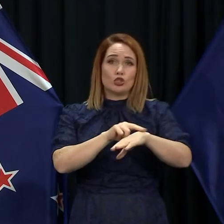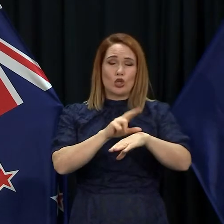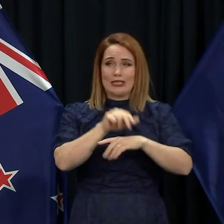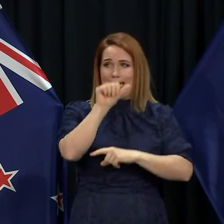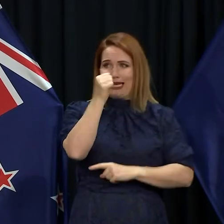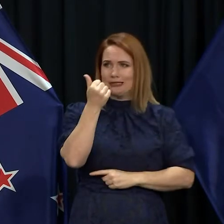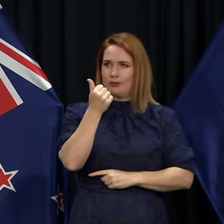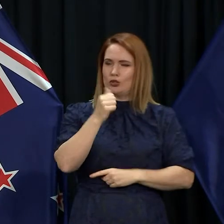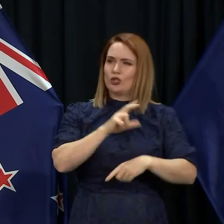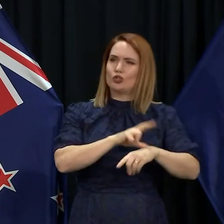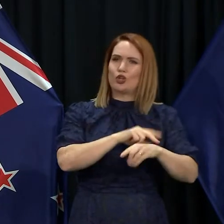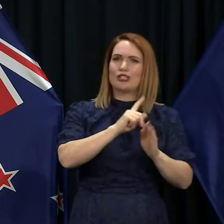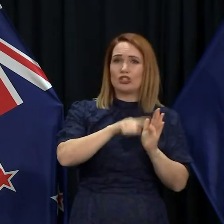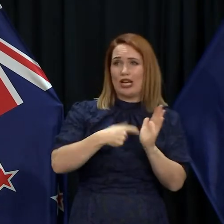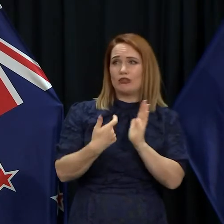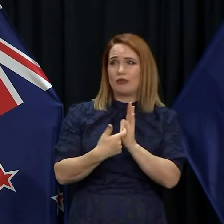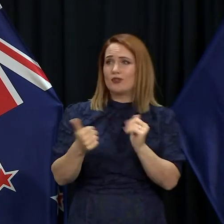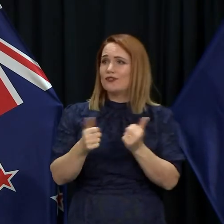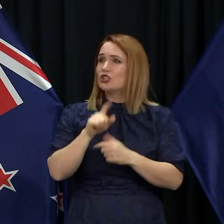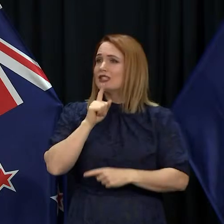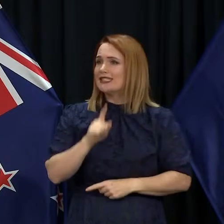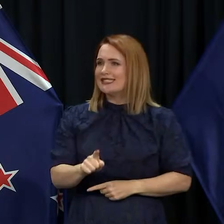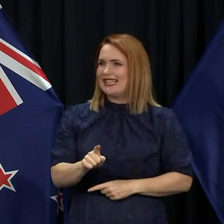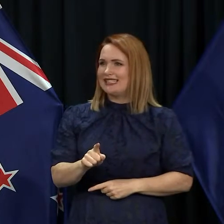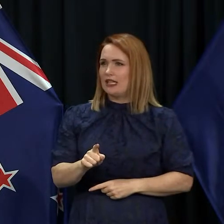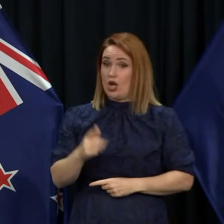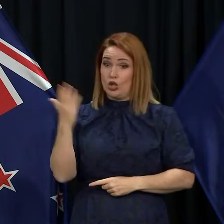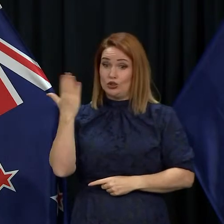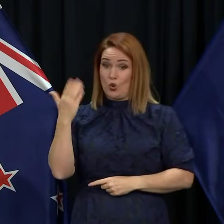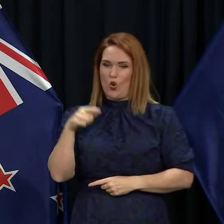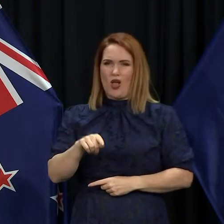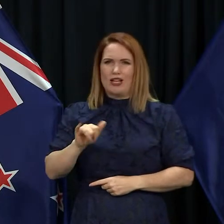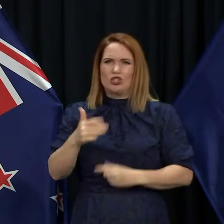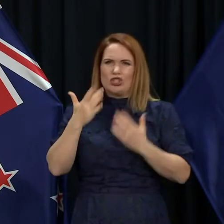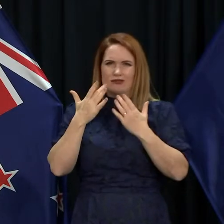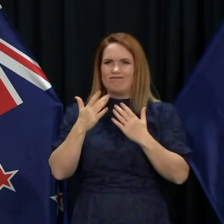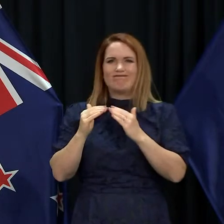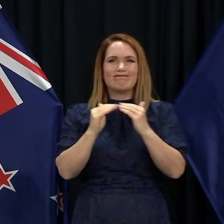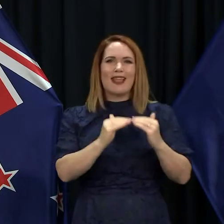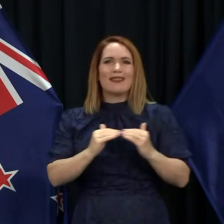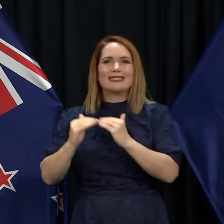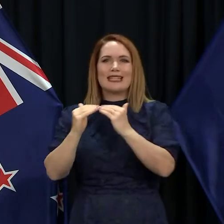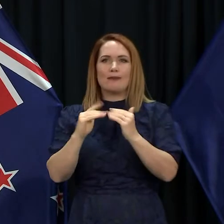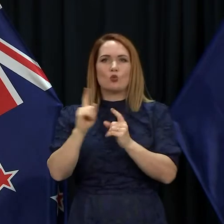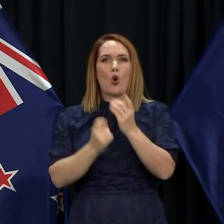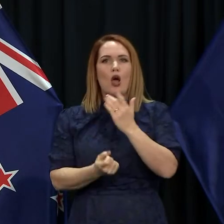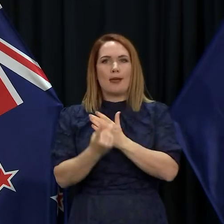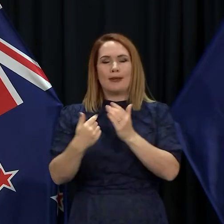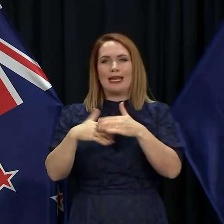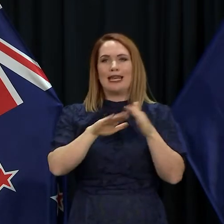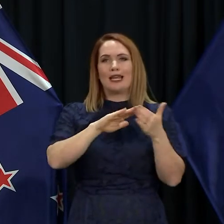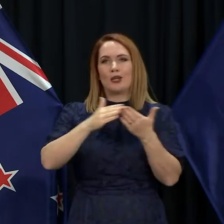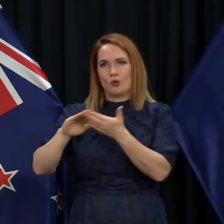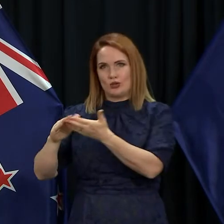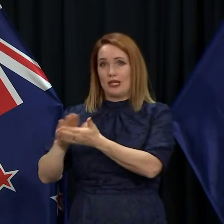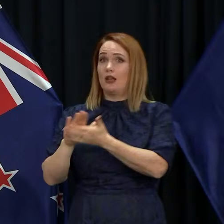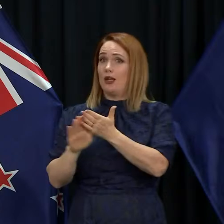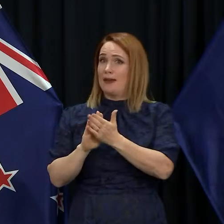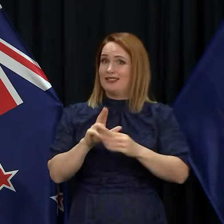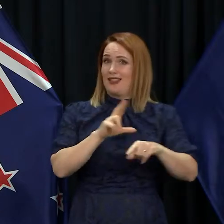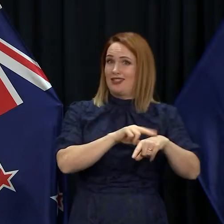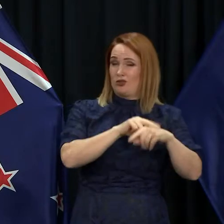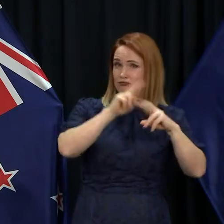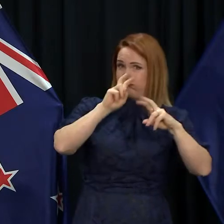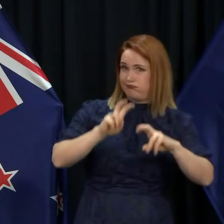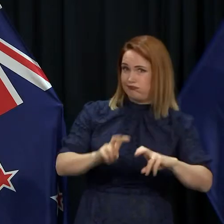has been that schools actually just reflect the transmission that's happening within communities. And so they've been very clear that, yes, there are measures to